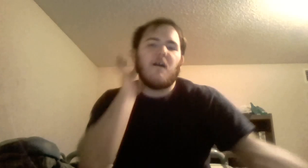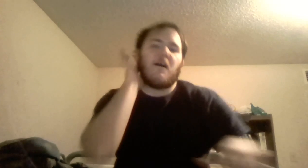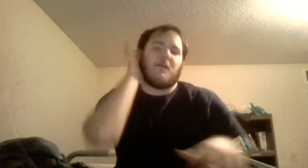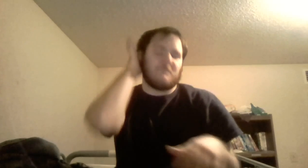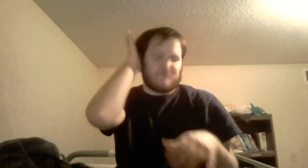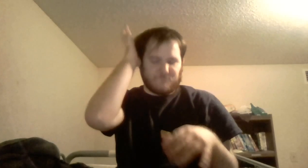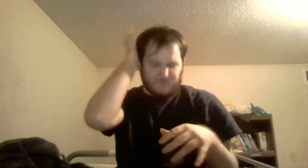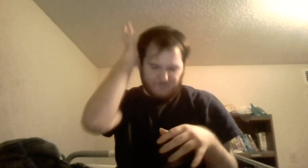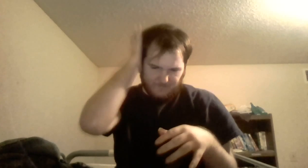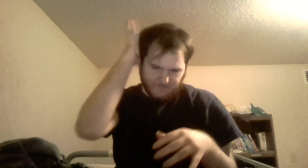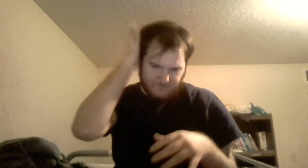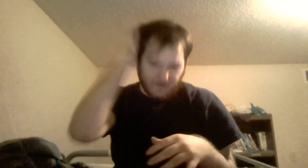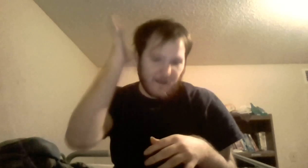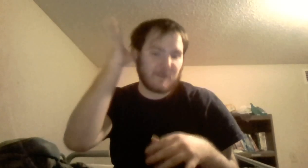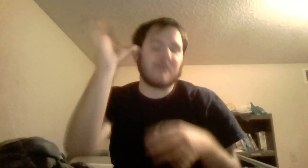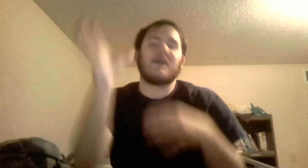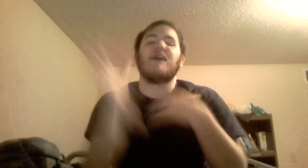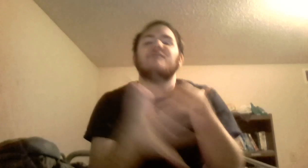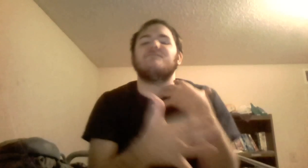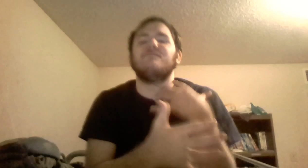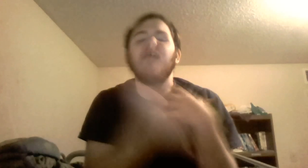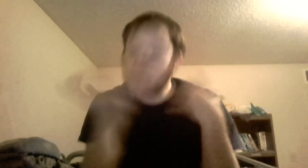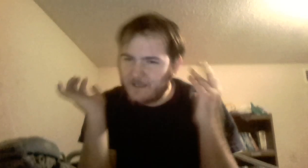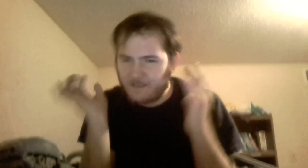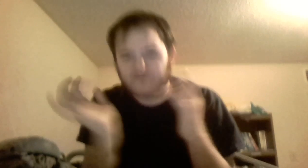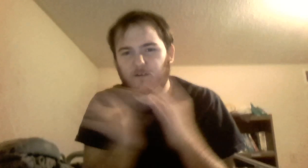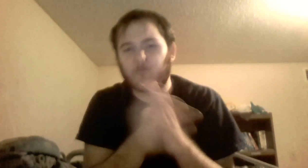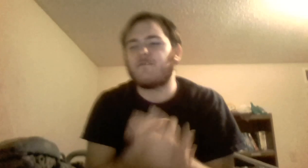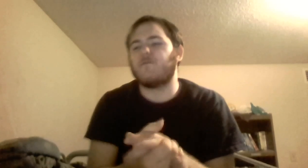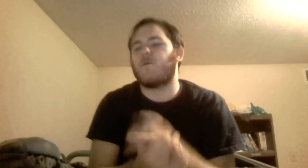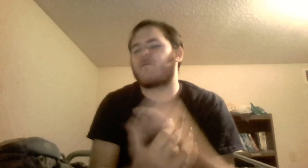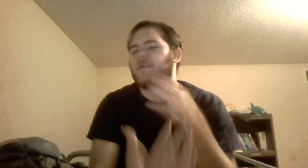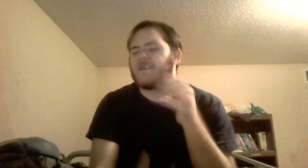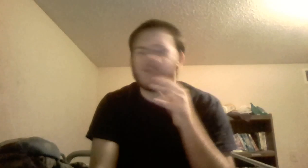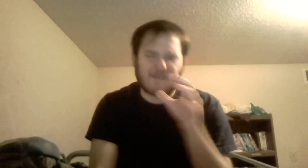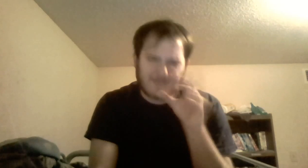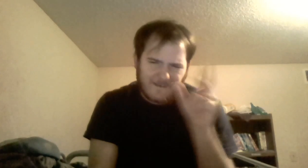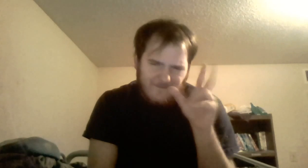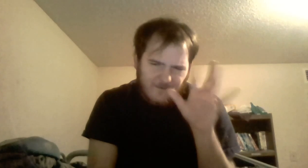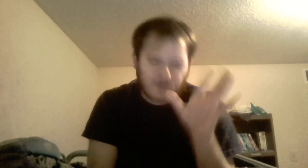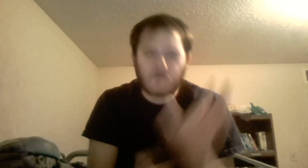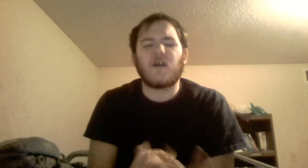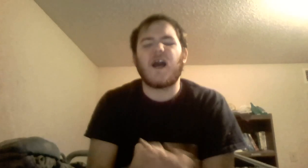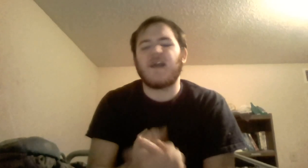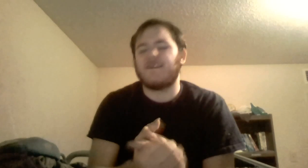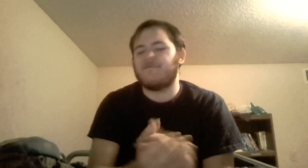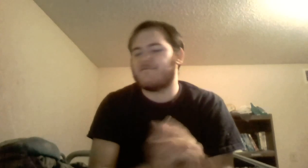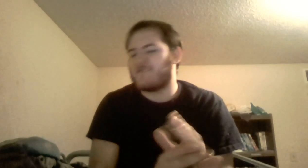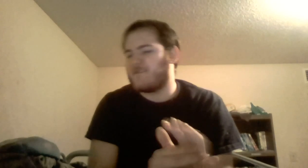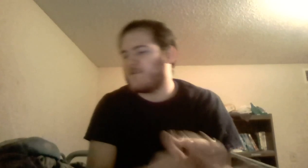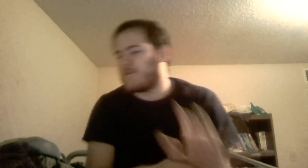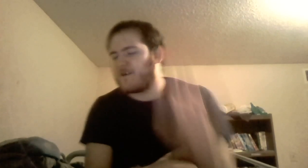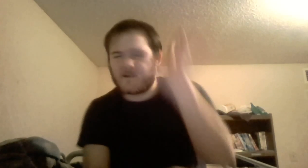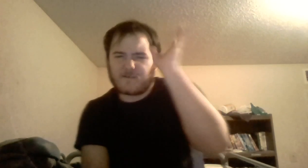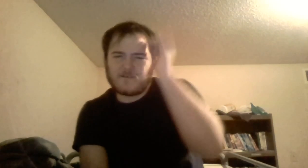Um, but that means he kind of, that's kind of jerk, but he's going to okay, sort of old guy, you just go, God, you